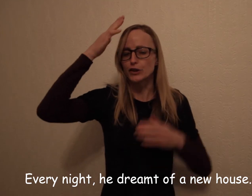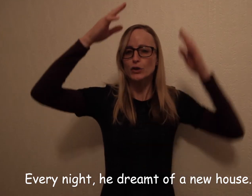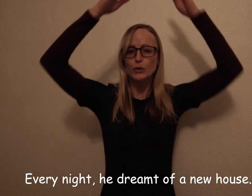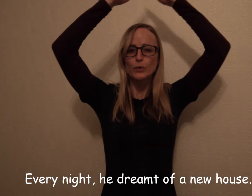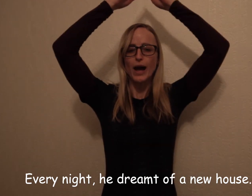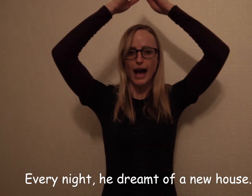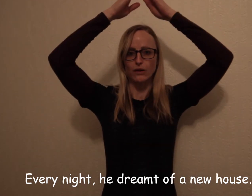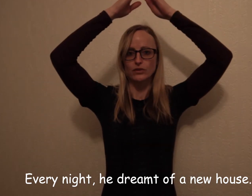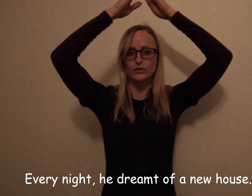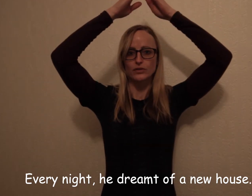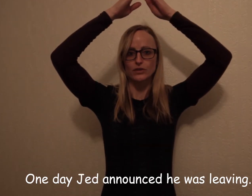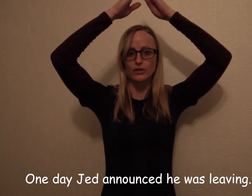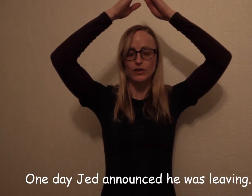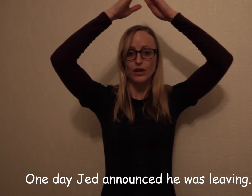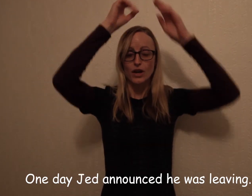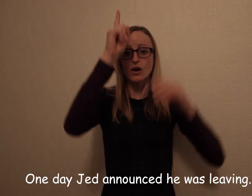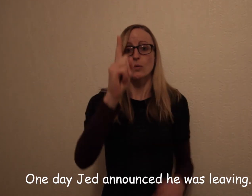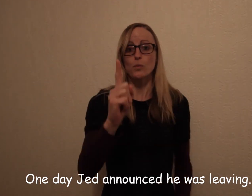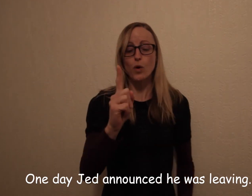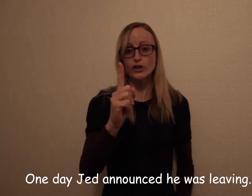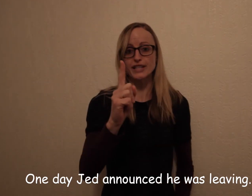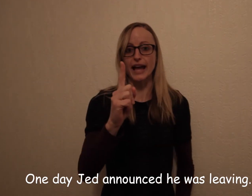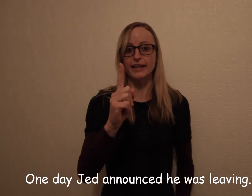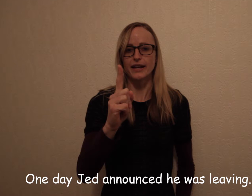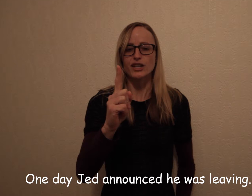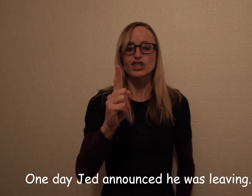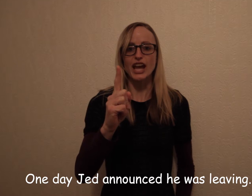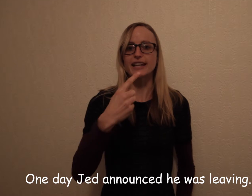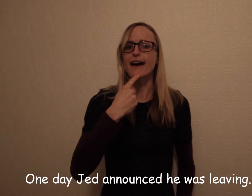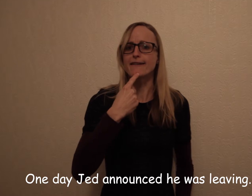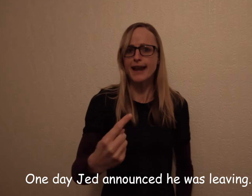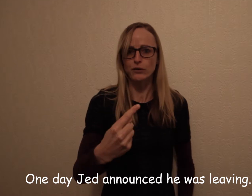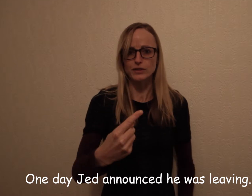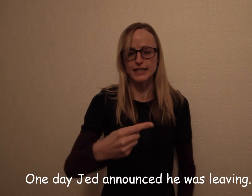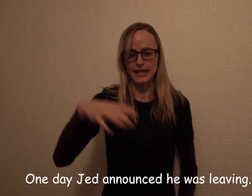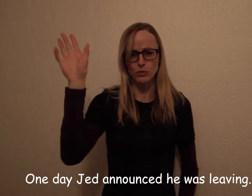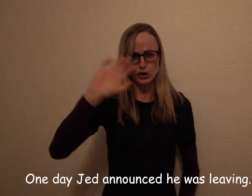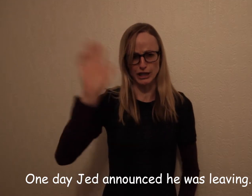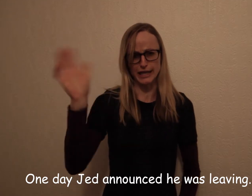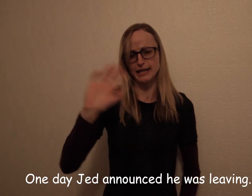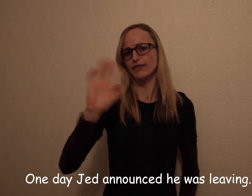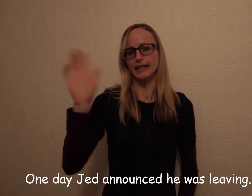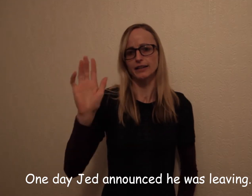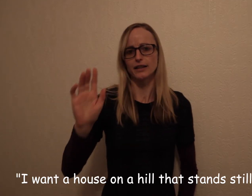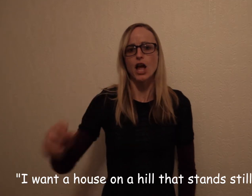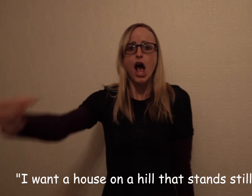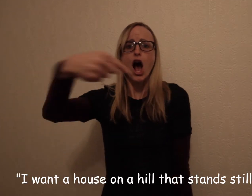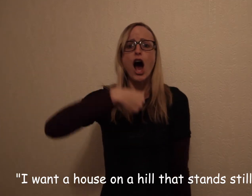new house. One day, Jed announced he was leaving.